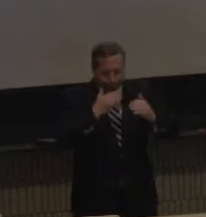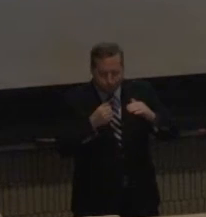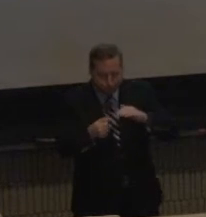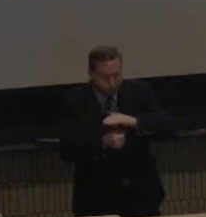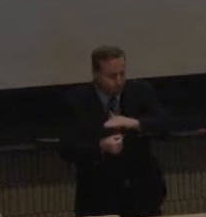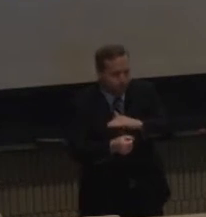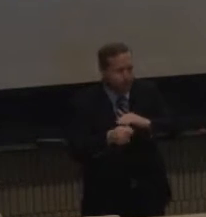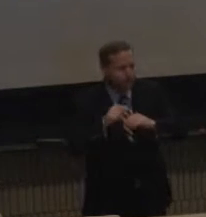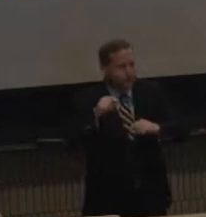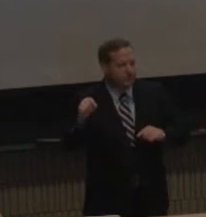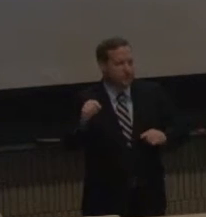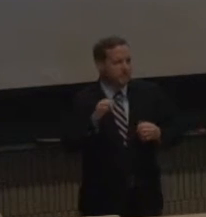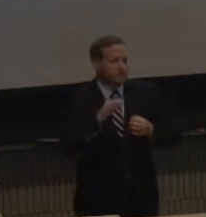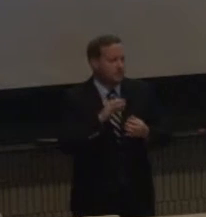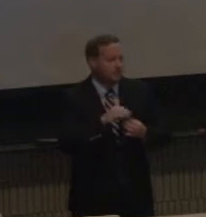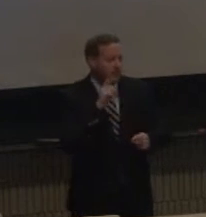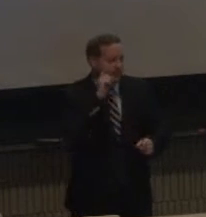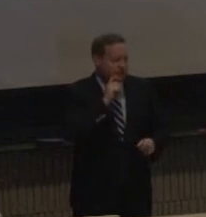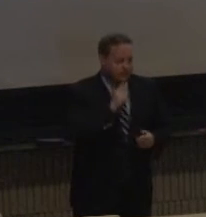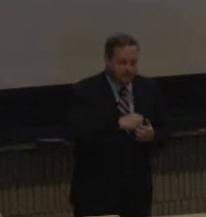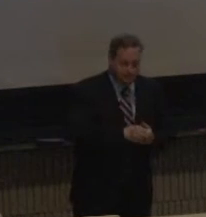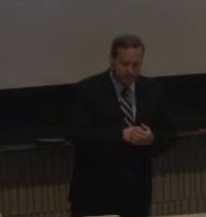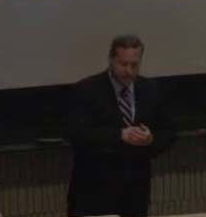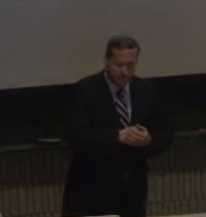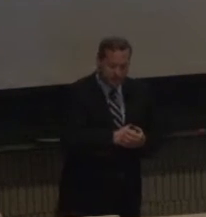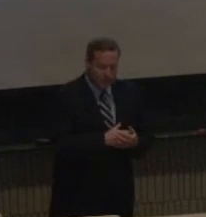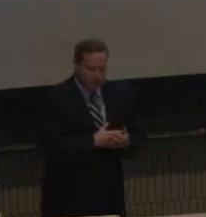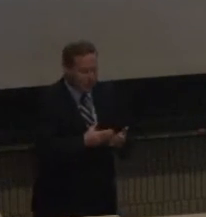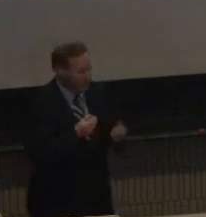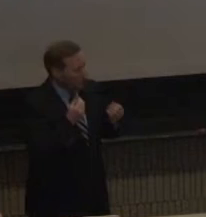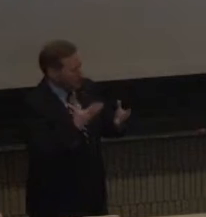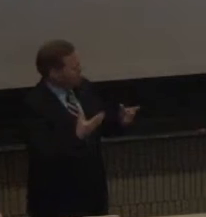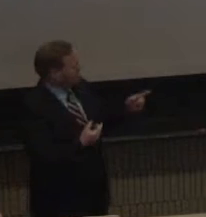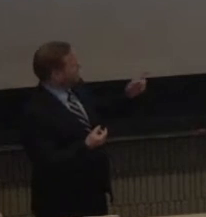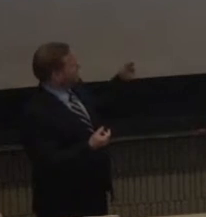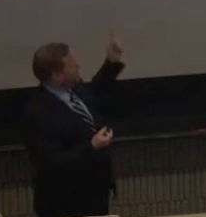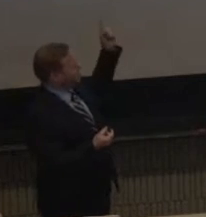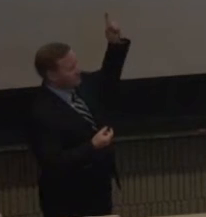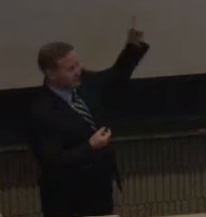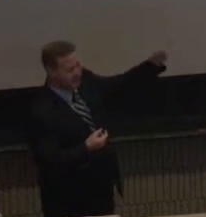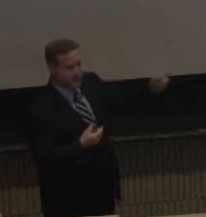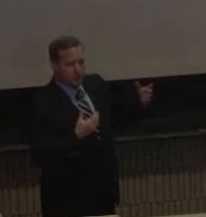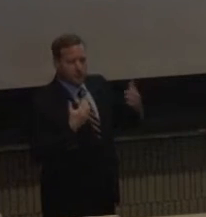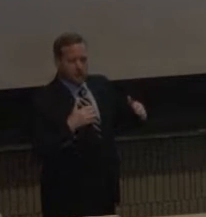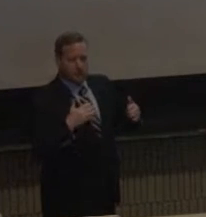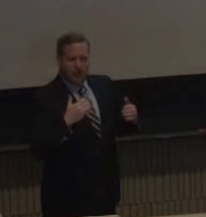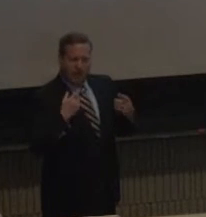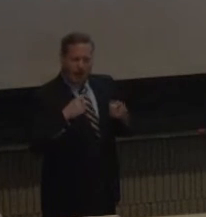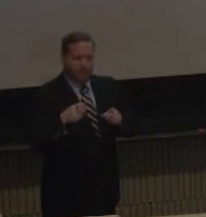one example of the people that are overlooked in that world.